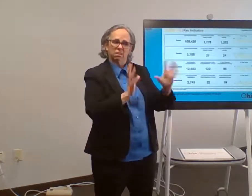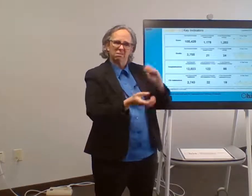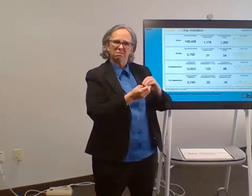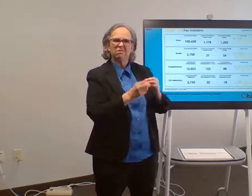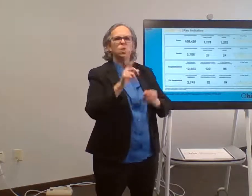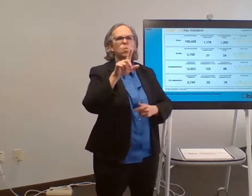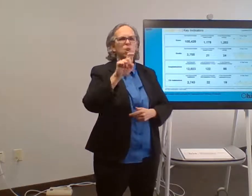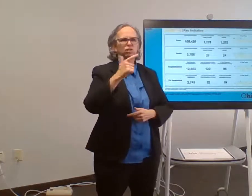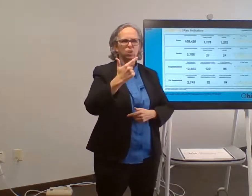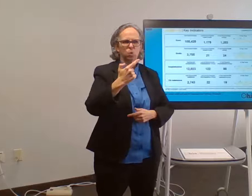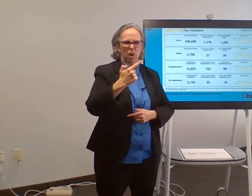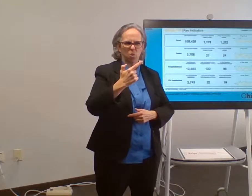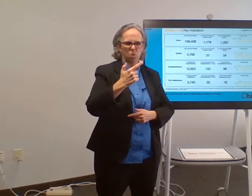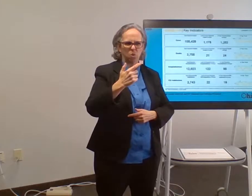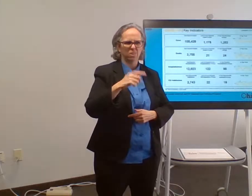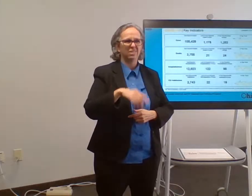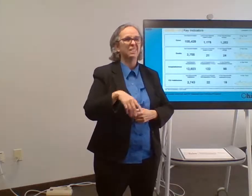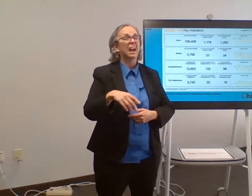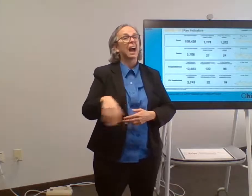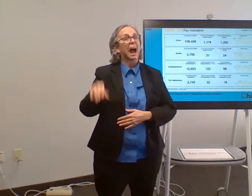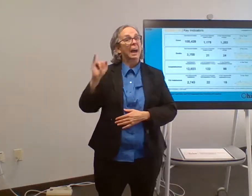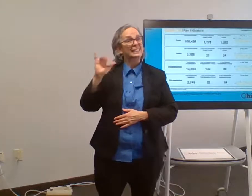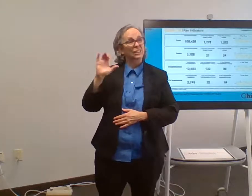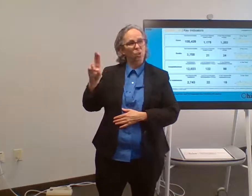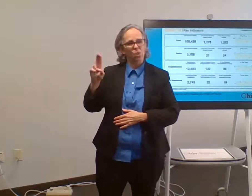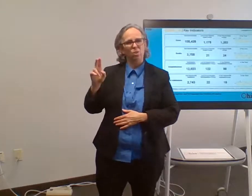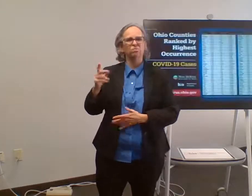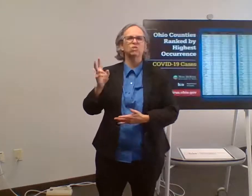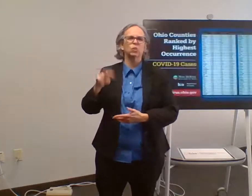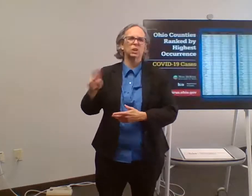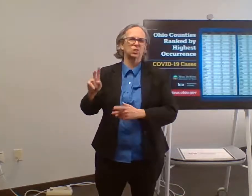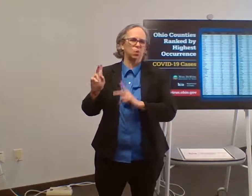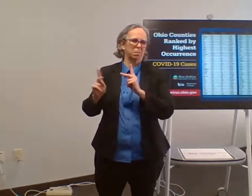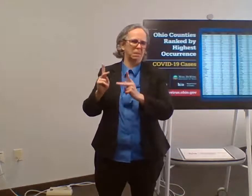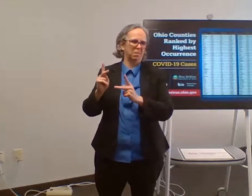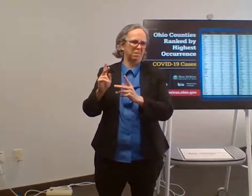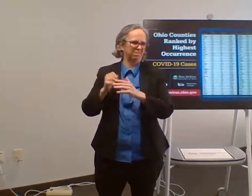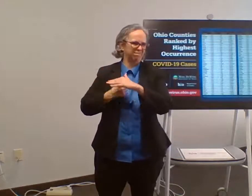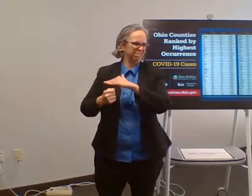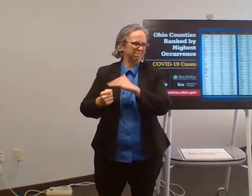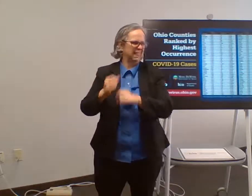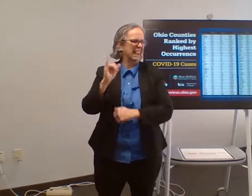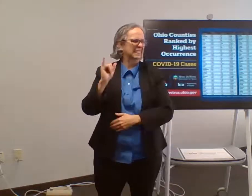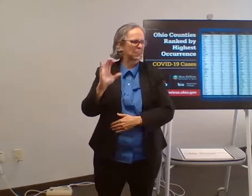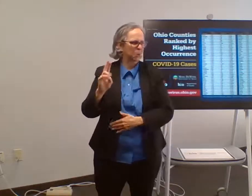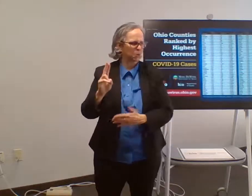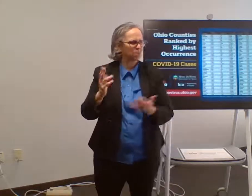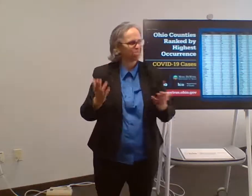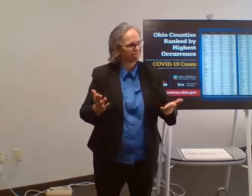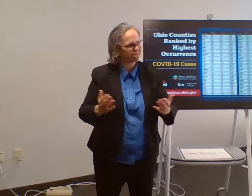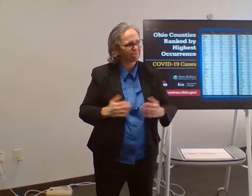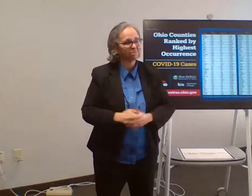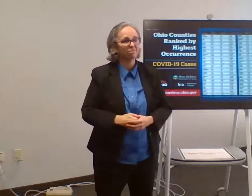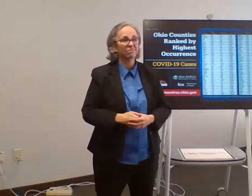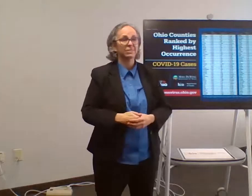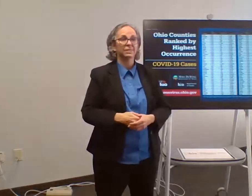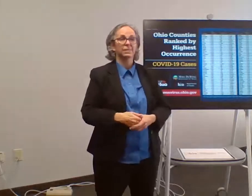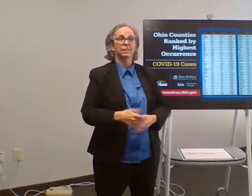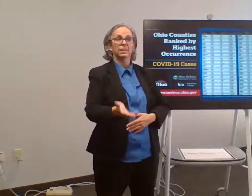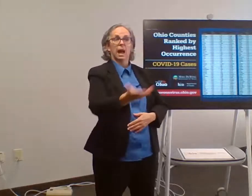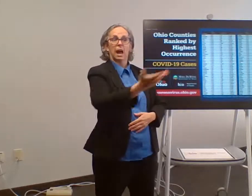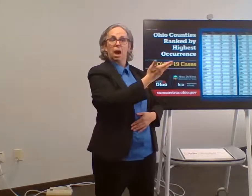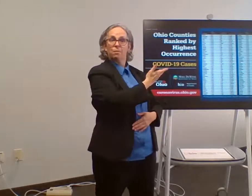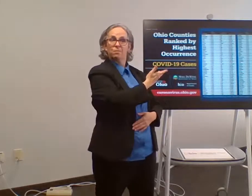up a little bit as well. Eric, we'll go to the next one. We continue to rank our counties. This